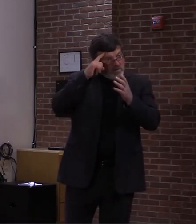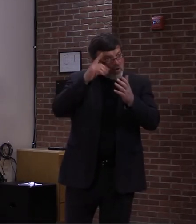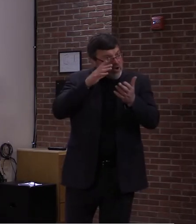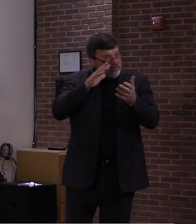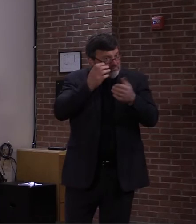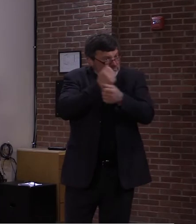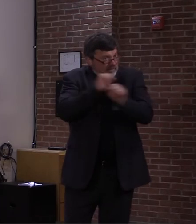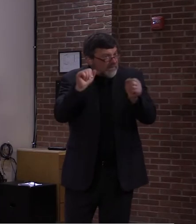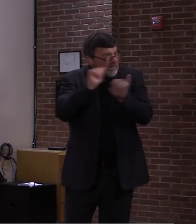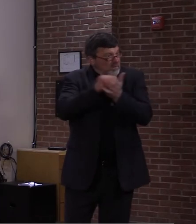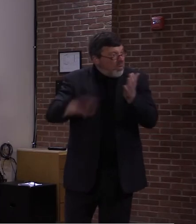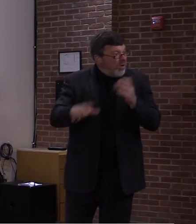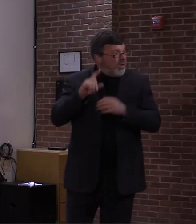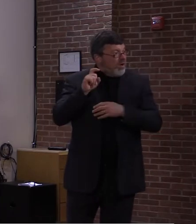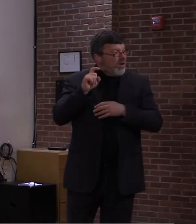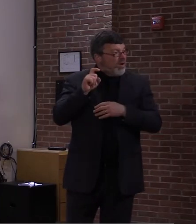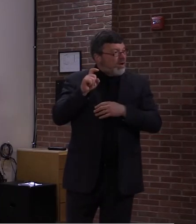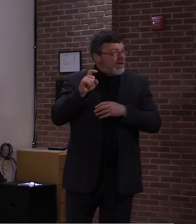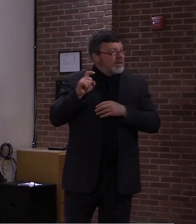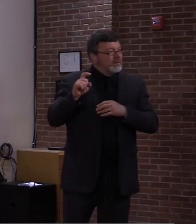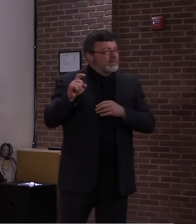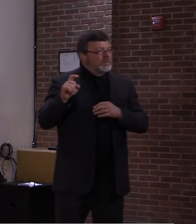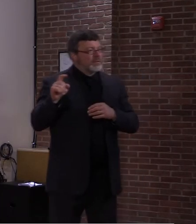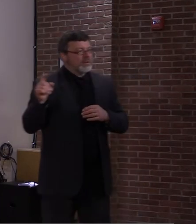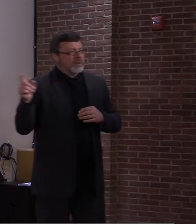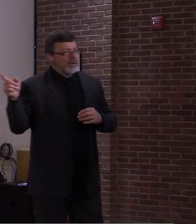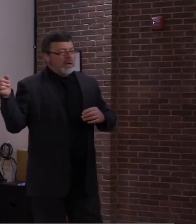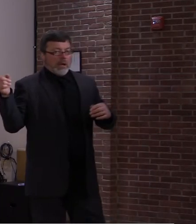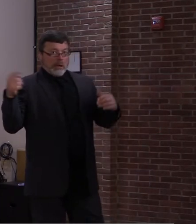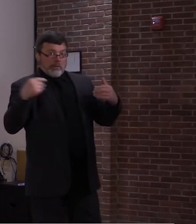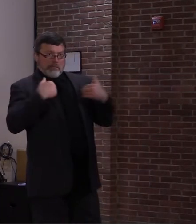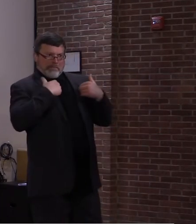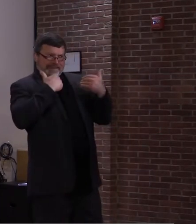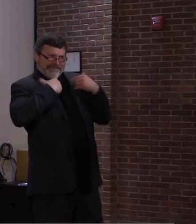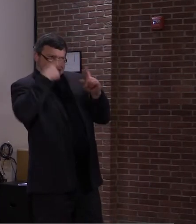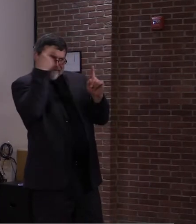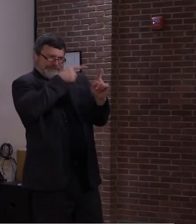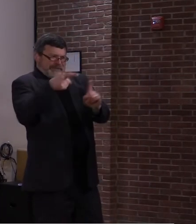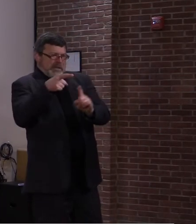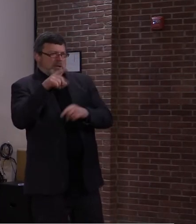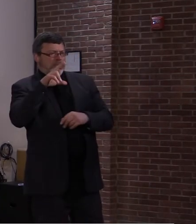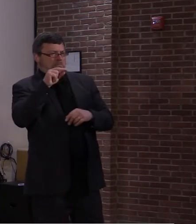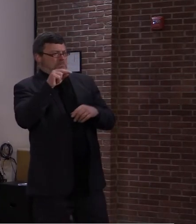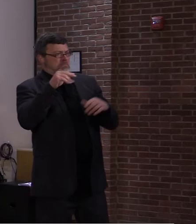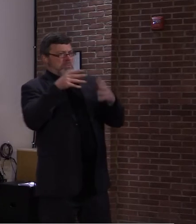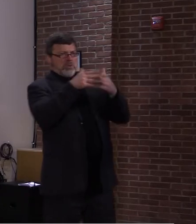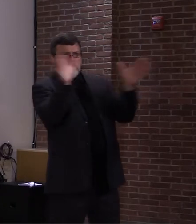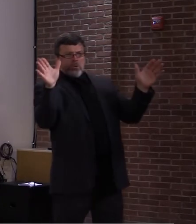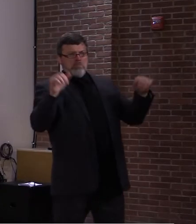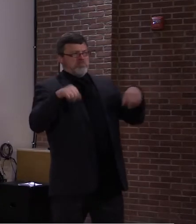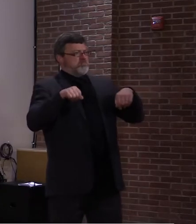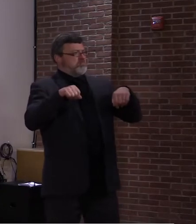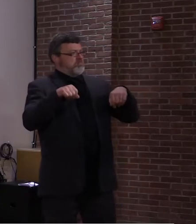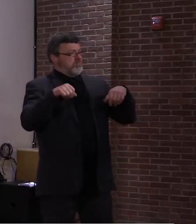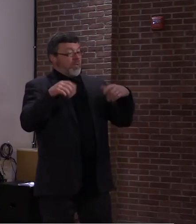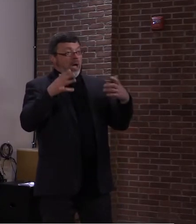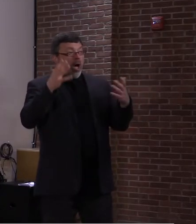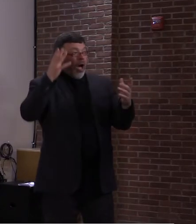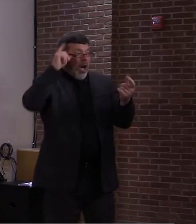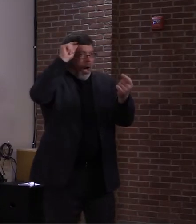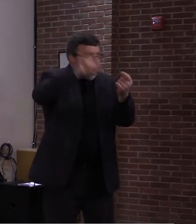I can just answer very generally because I don't have any data with me at this time, but I'm not aware that access